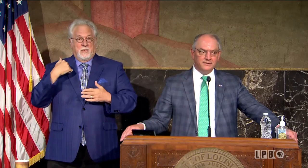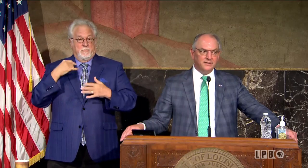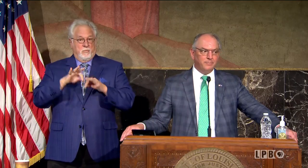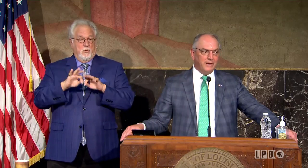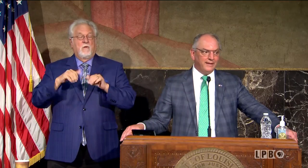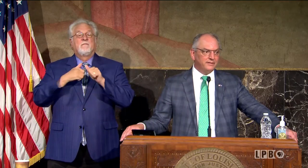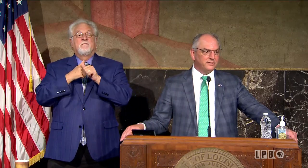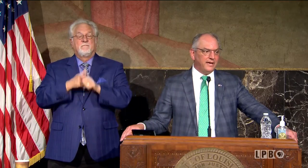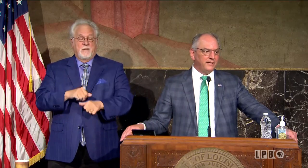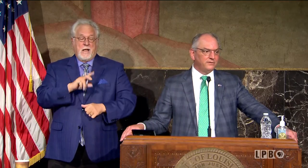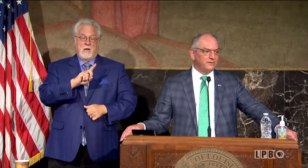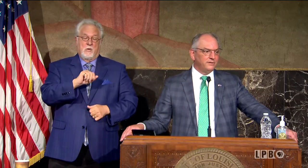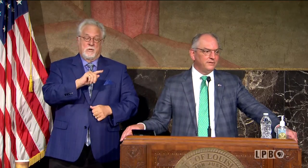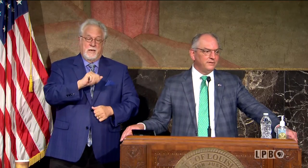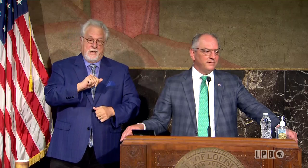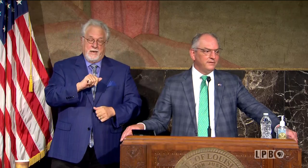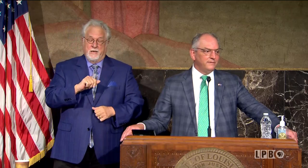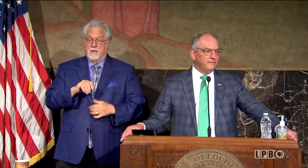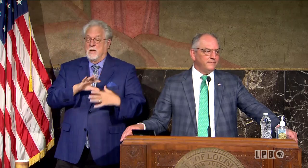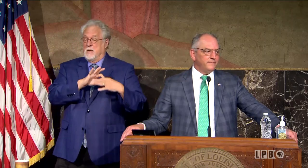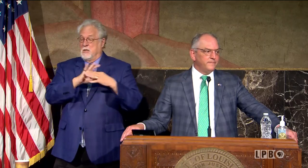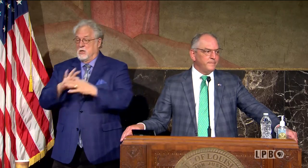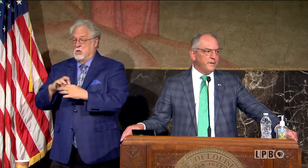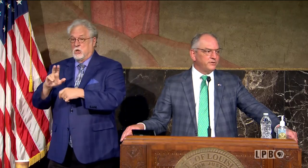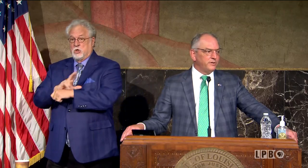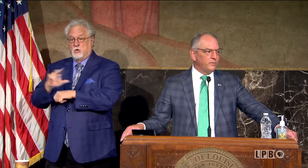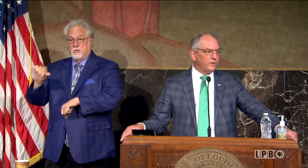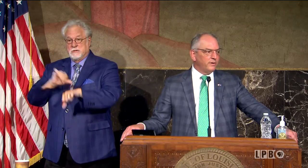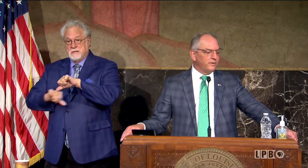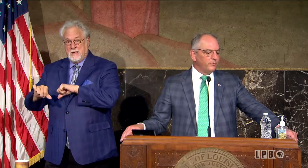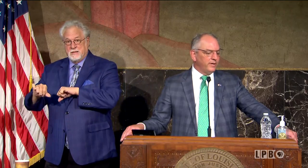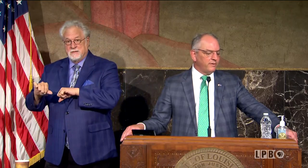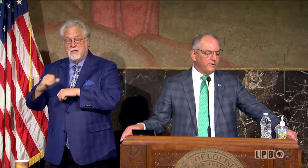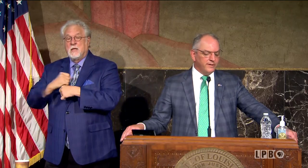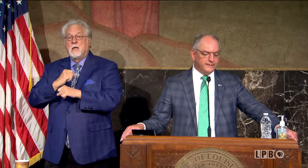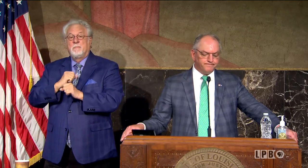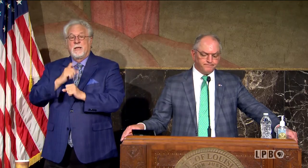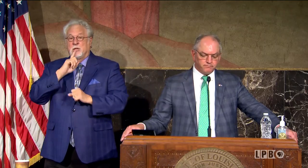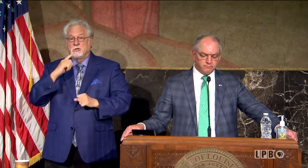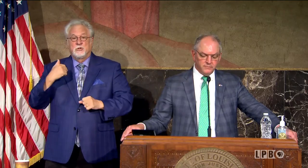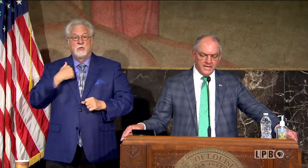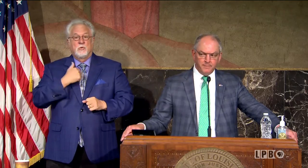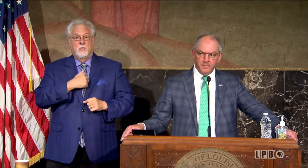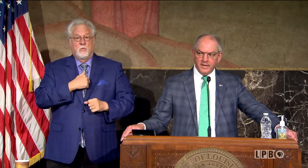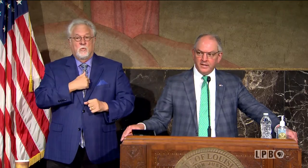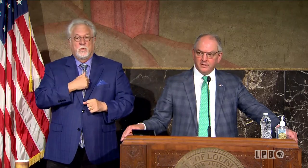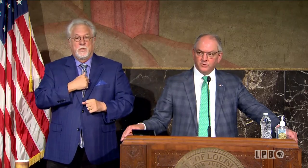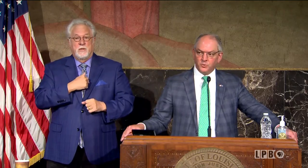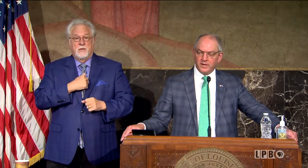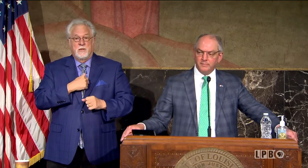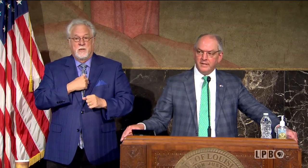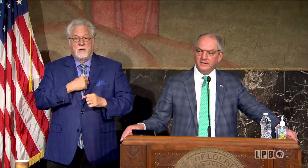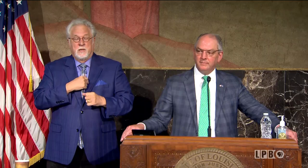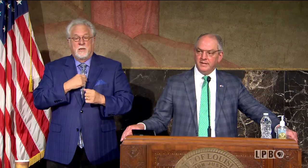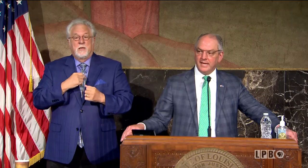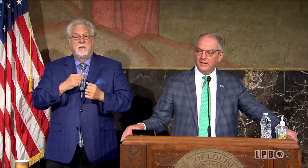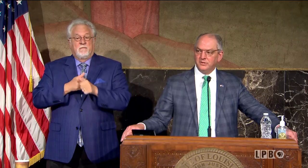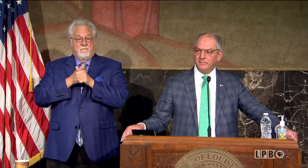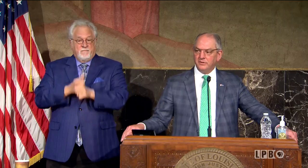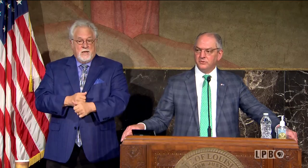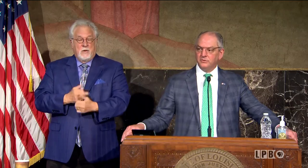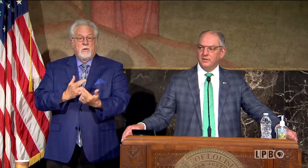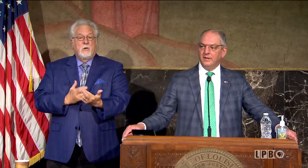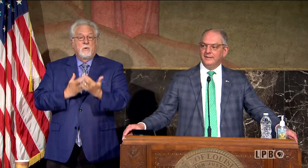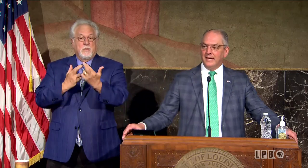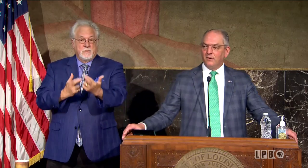the data, apply the science, make sure that we are implementing those recommended